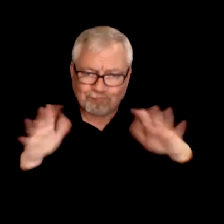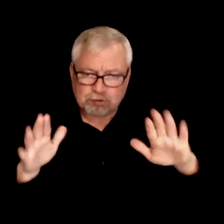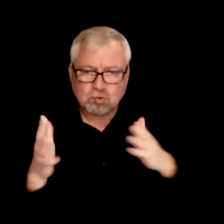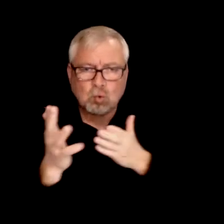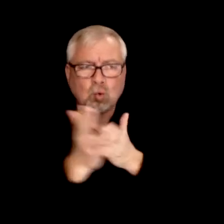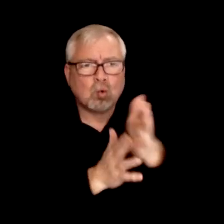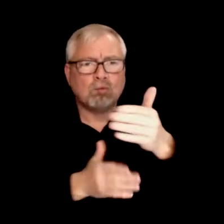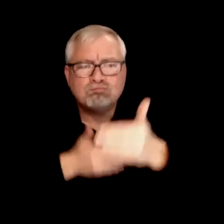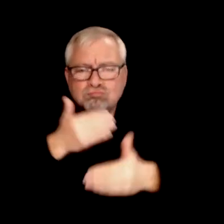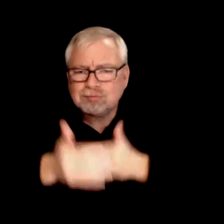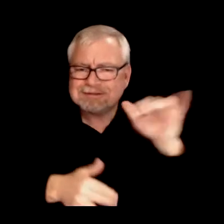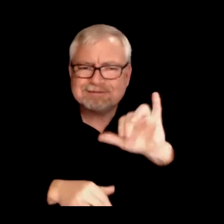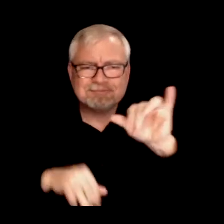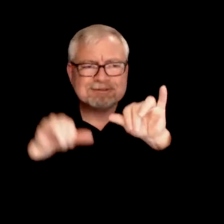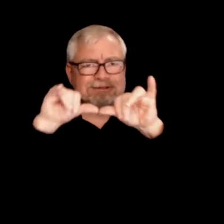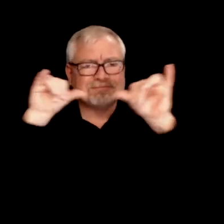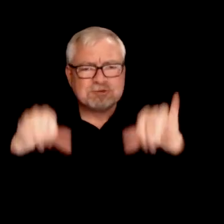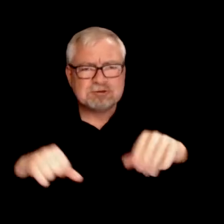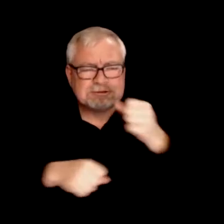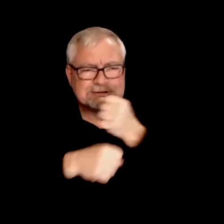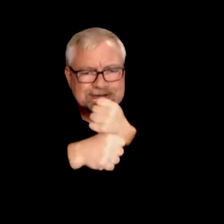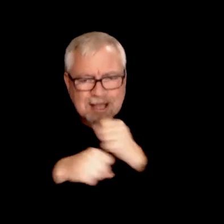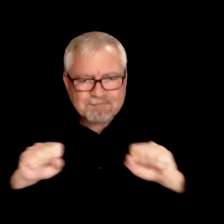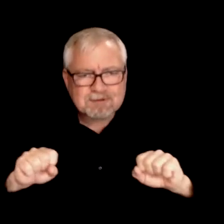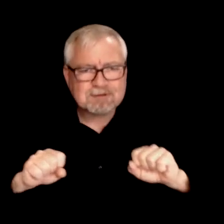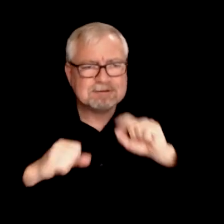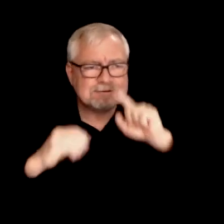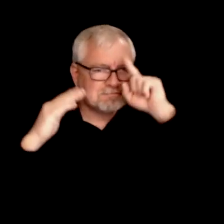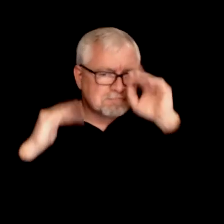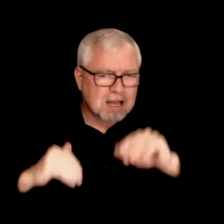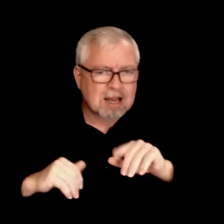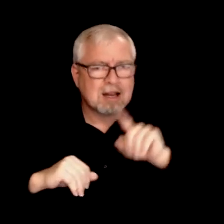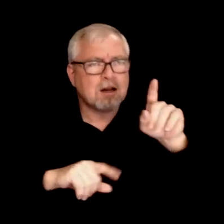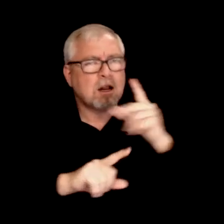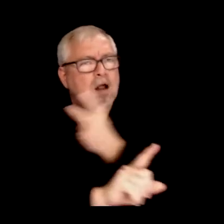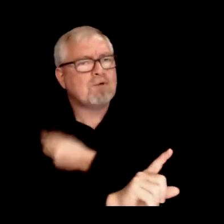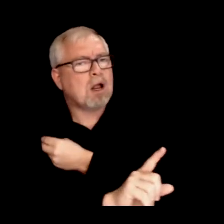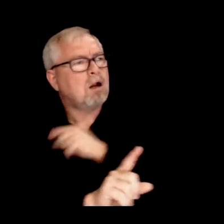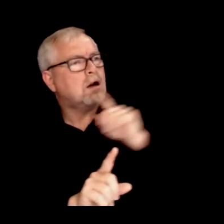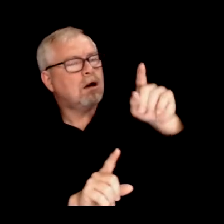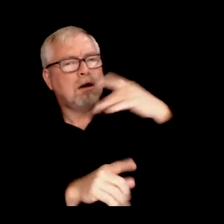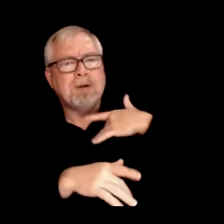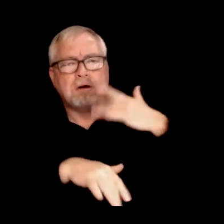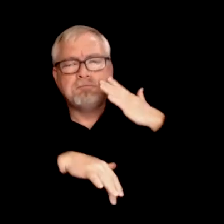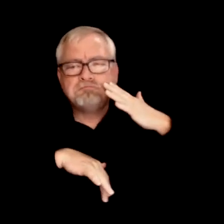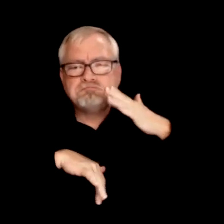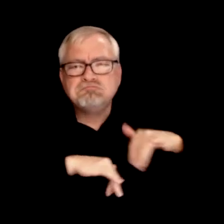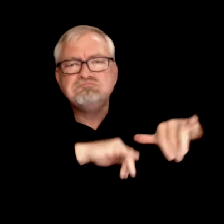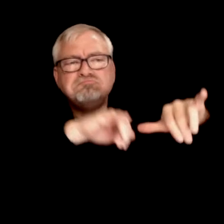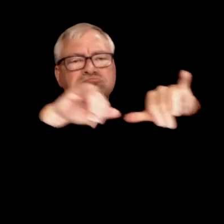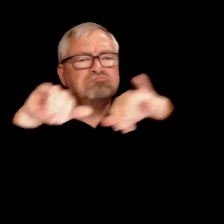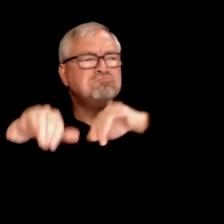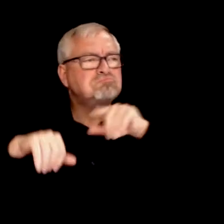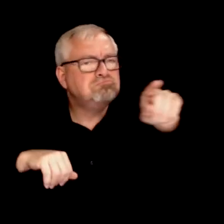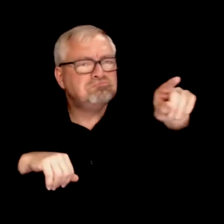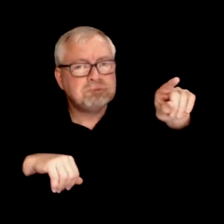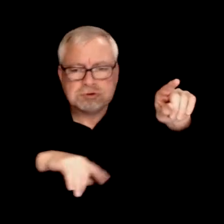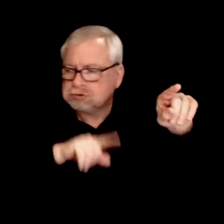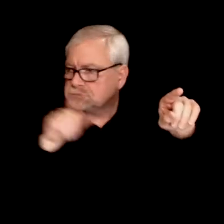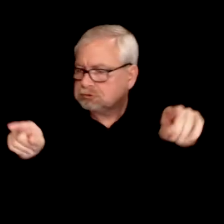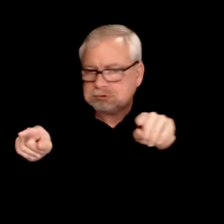expectations that any of the other vaccines that we use have gone through. And they also will have the